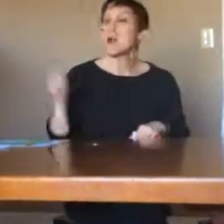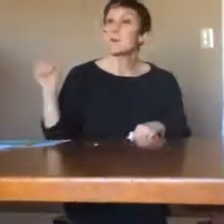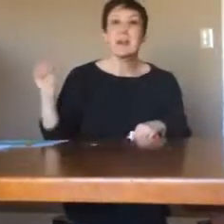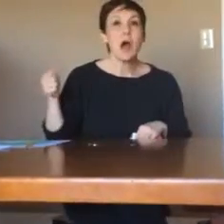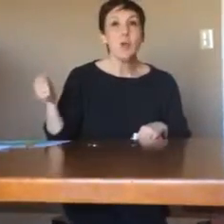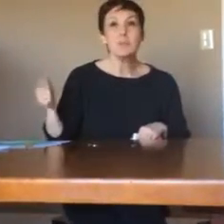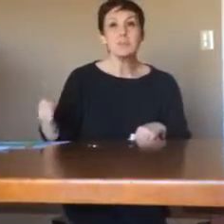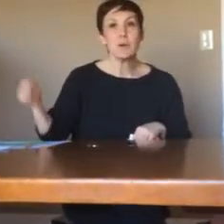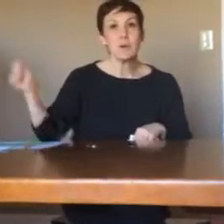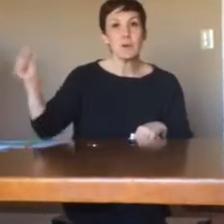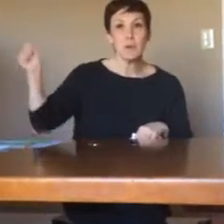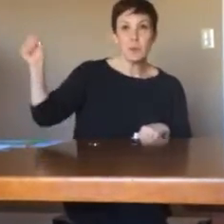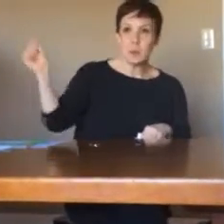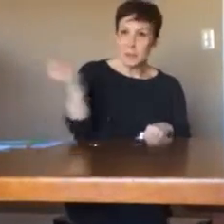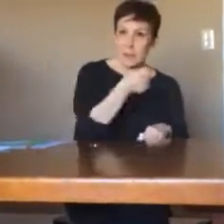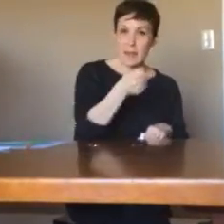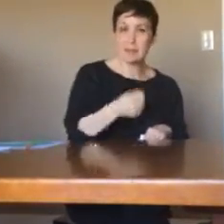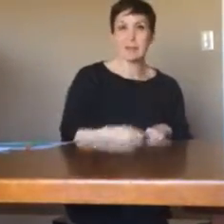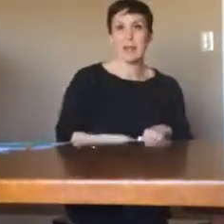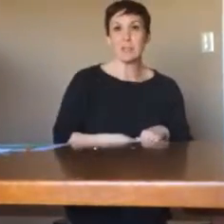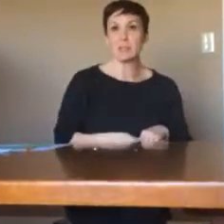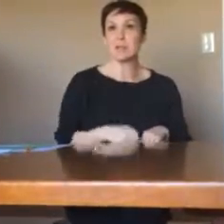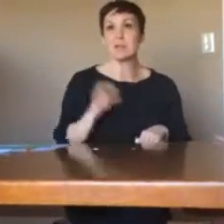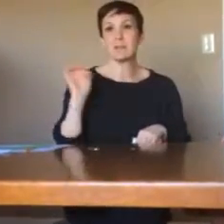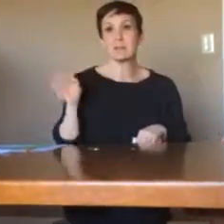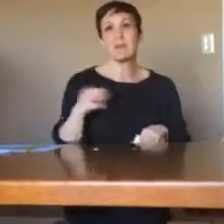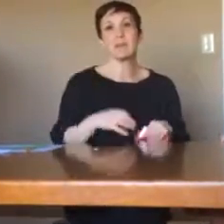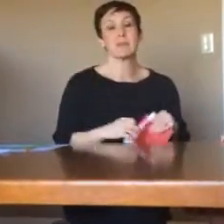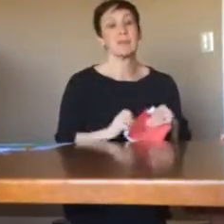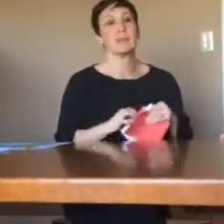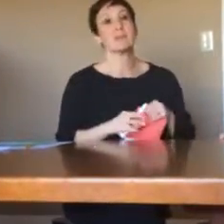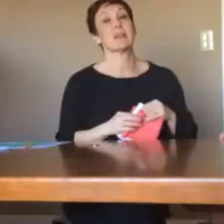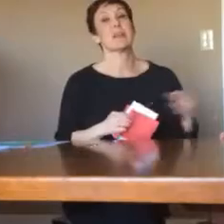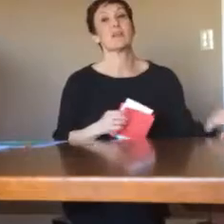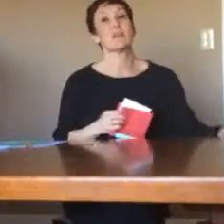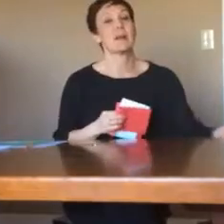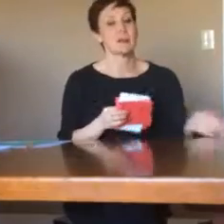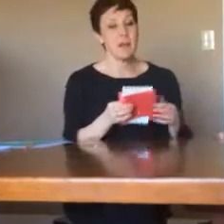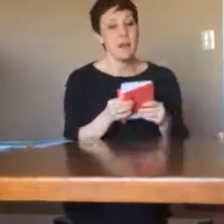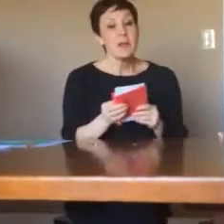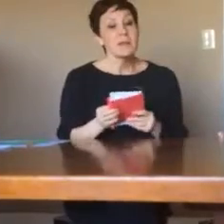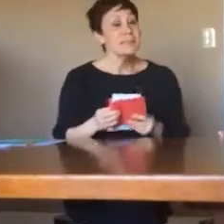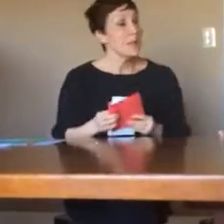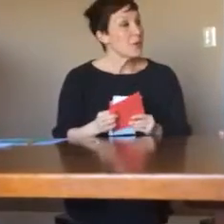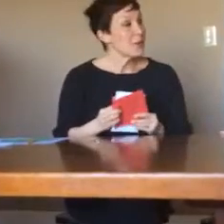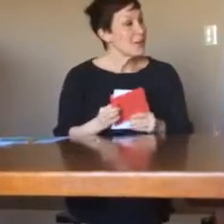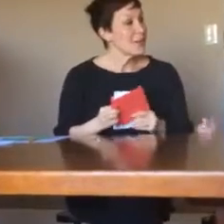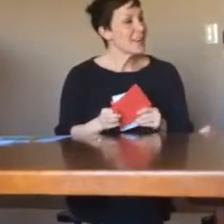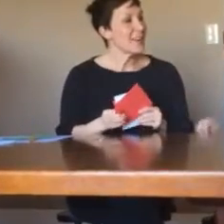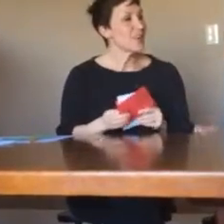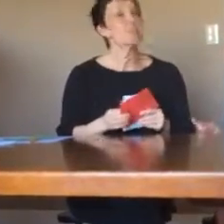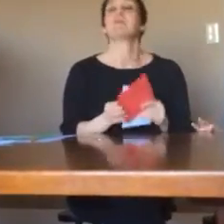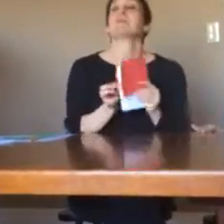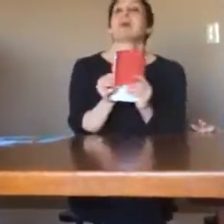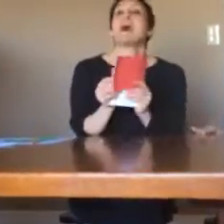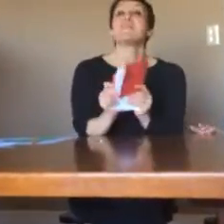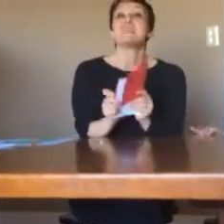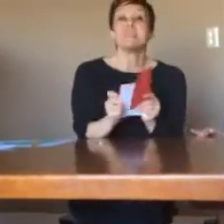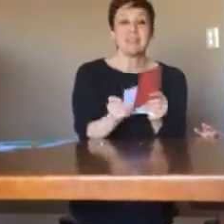But I always want to make that a slash through it because I want her to get it correct. So here I go. I'm going to